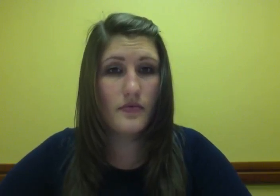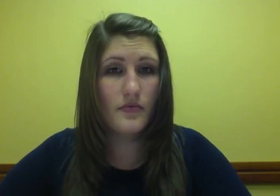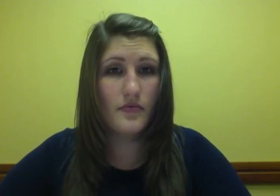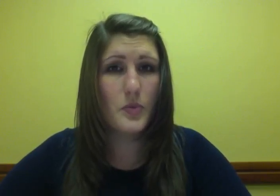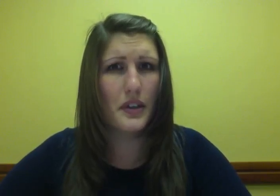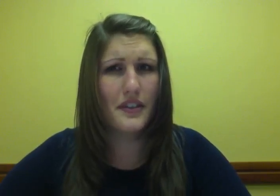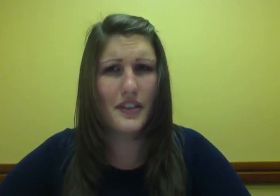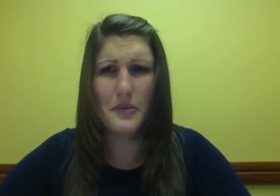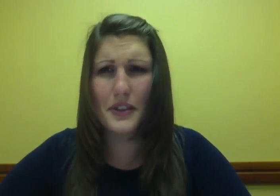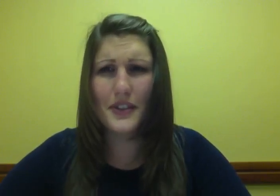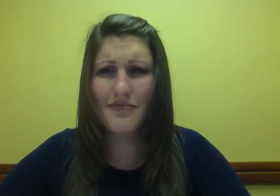It's probably a long time ago, though.